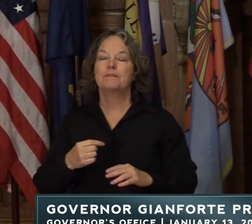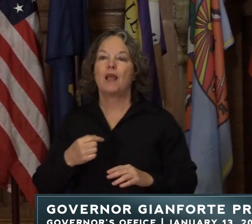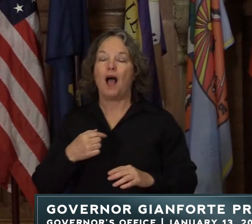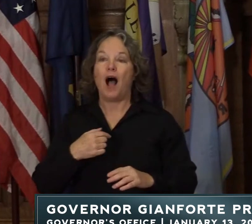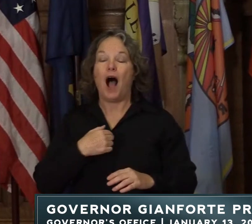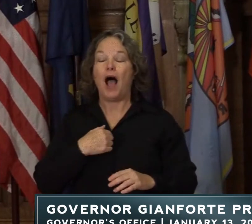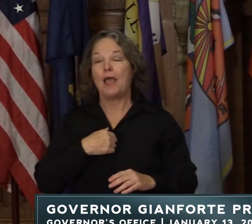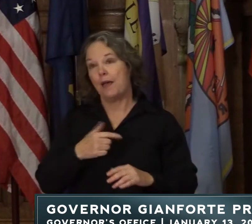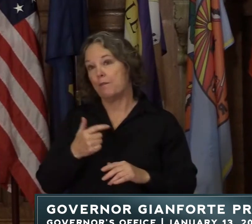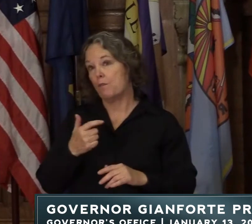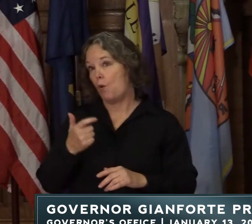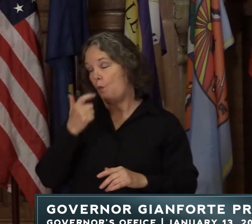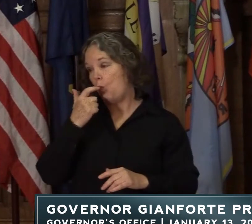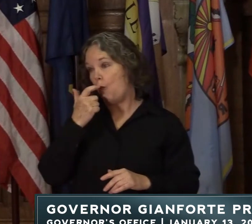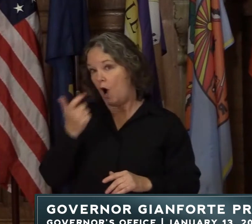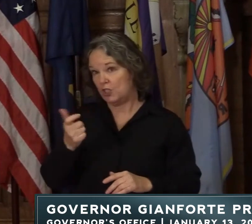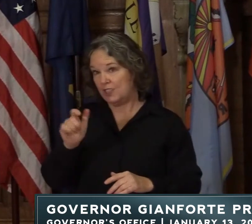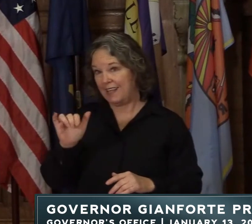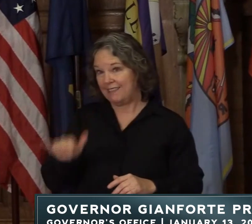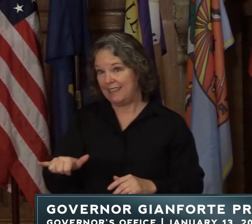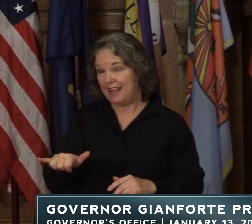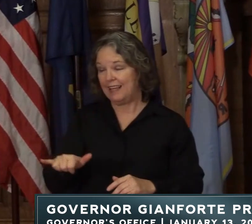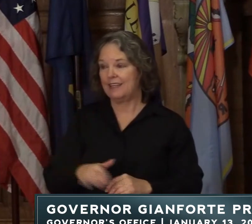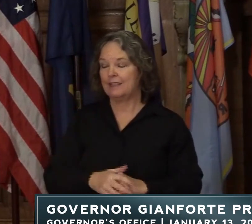I am watching it. I will say that